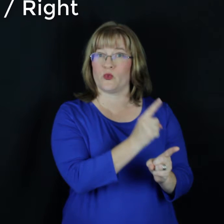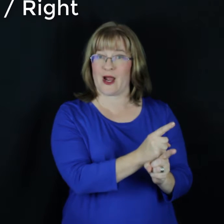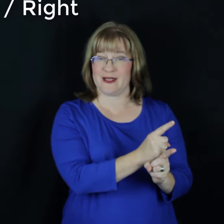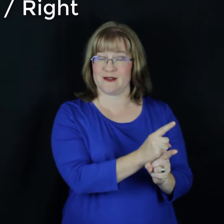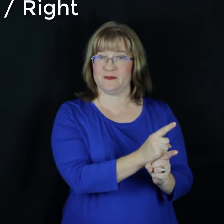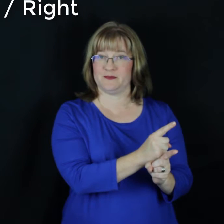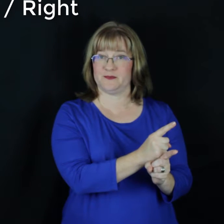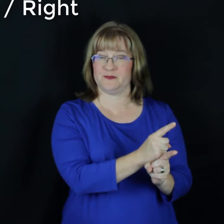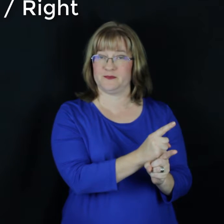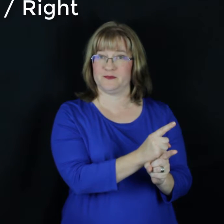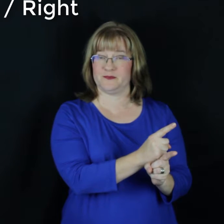Right.